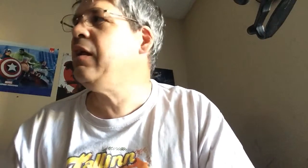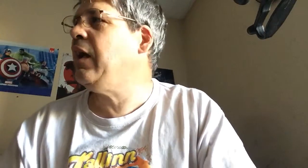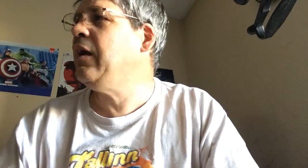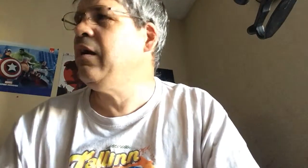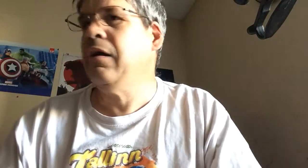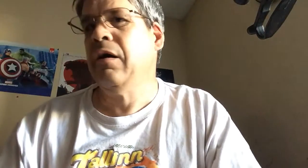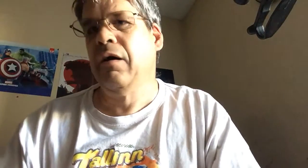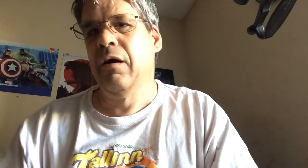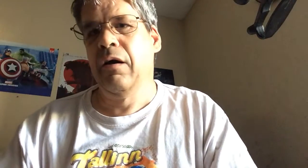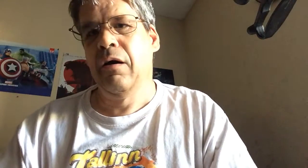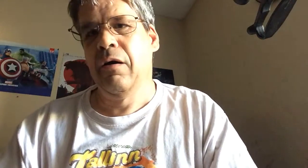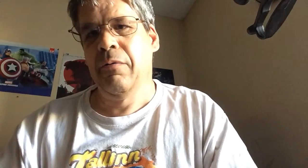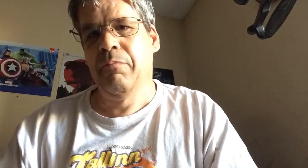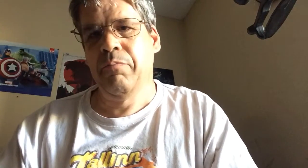sunset.